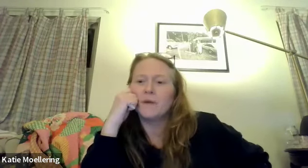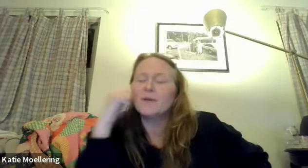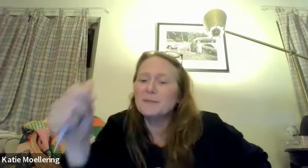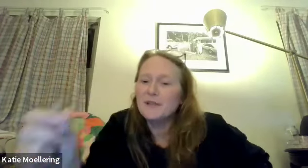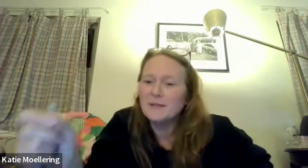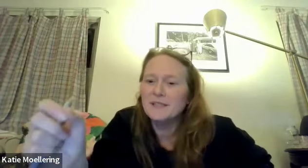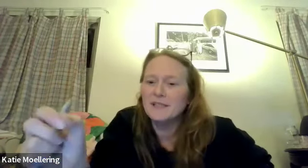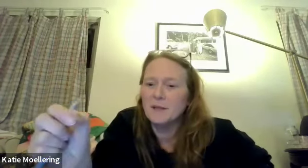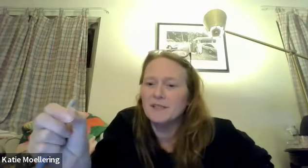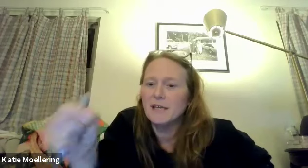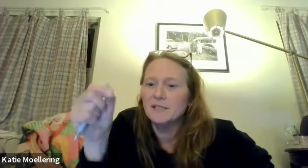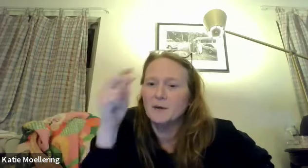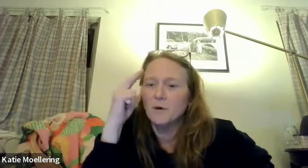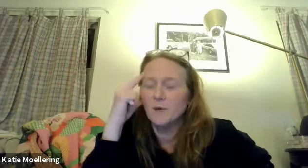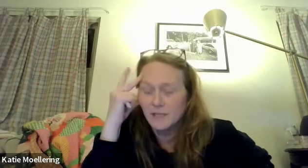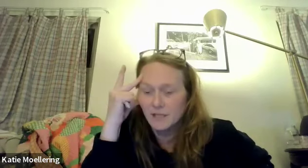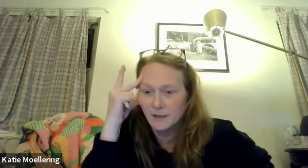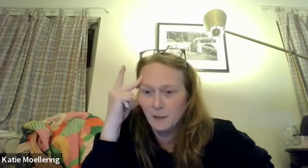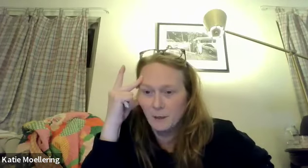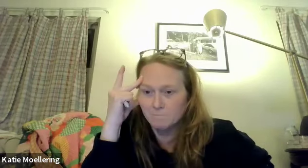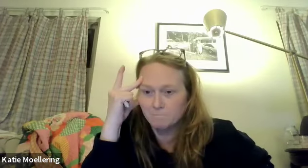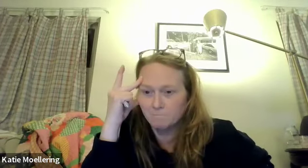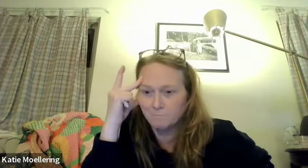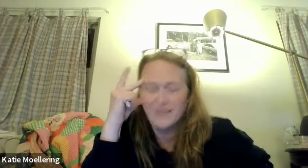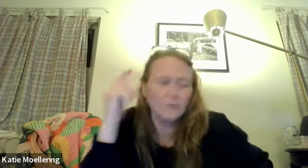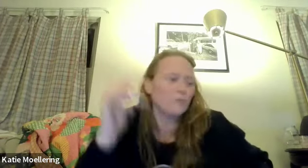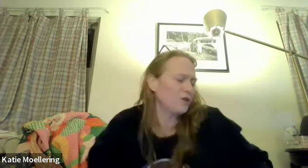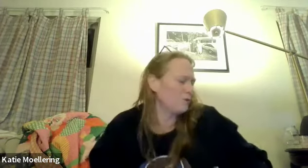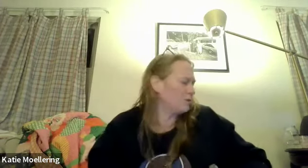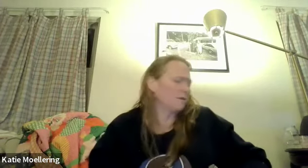there was something I was going to say about these signs though. What was it? Oh shoot.